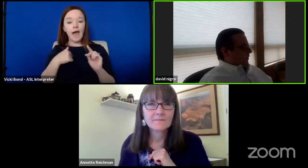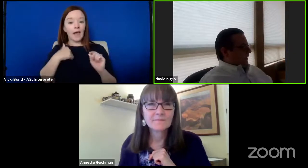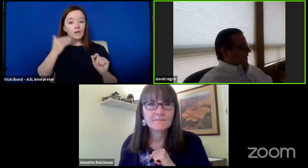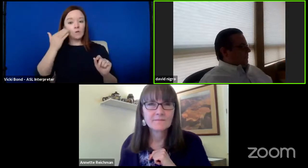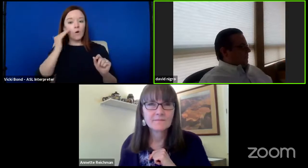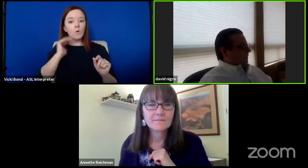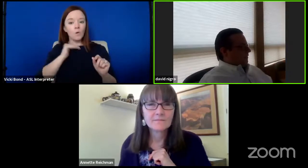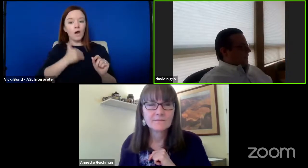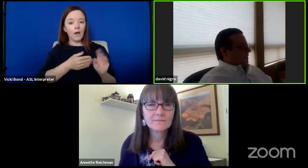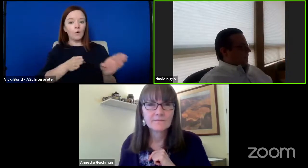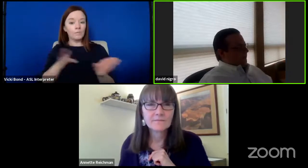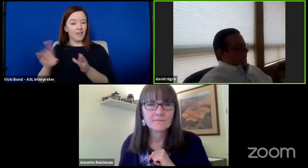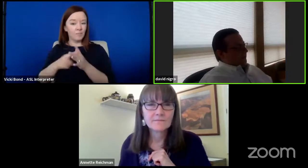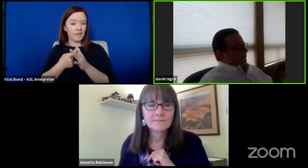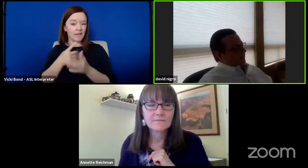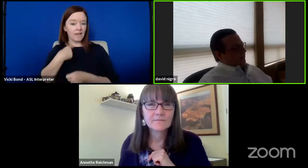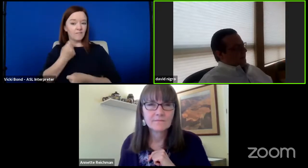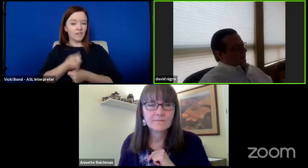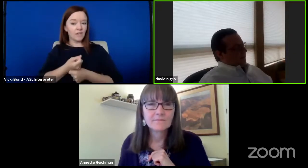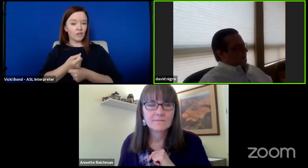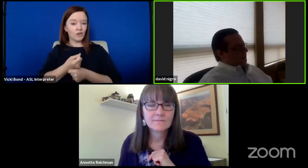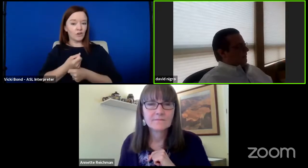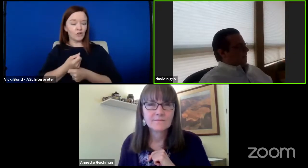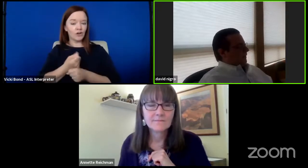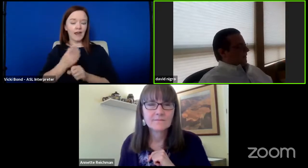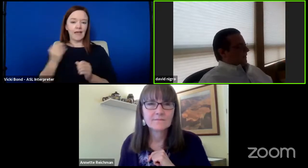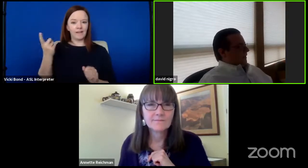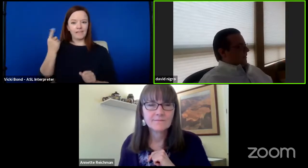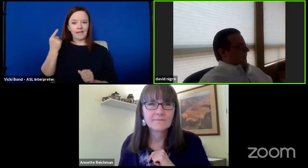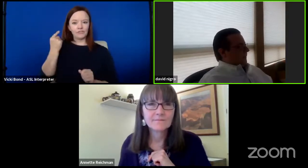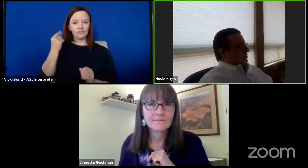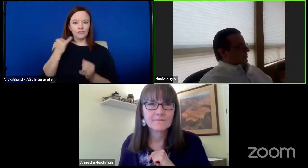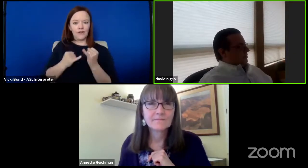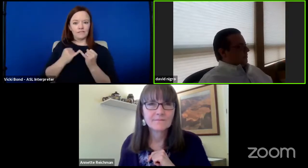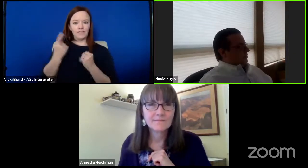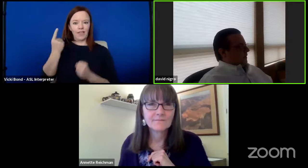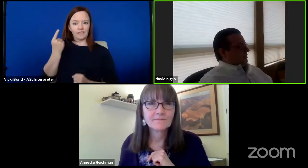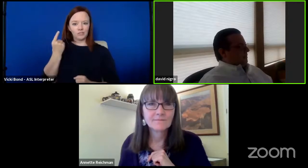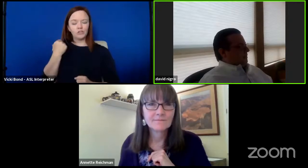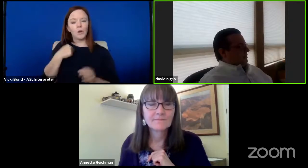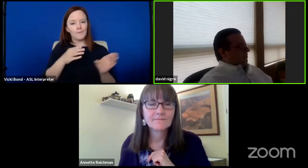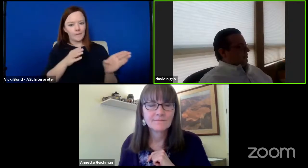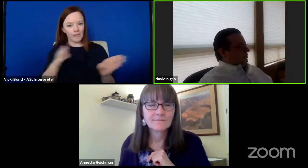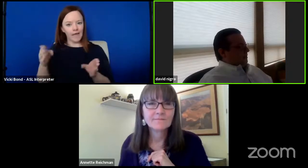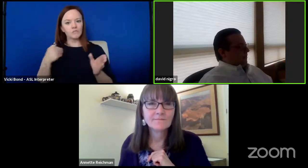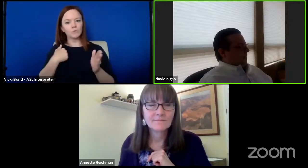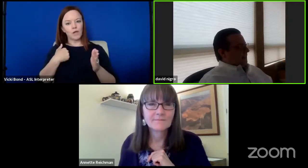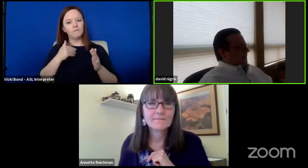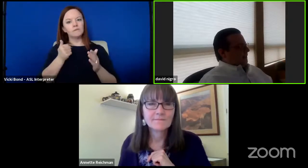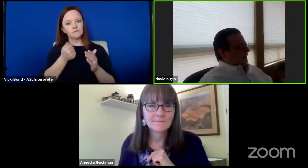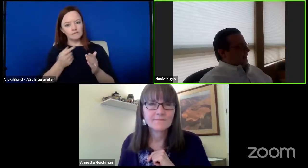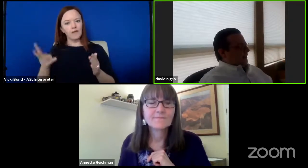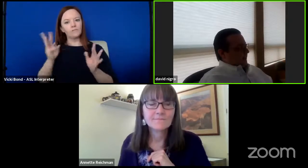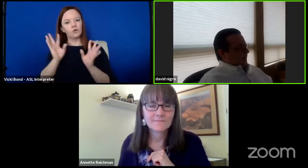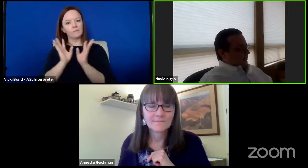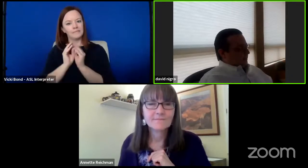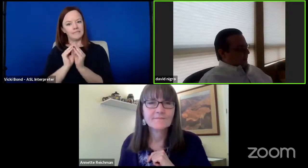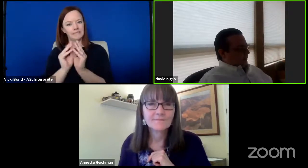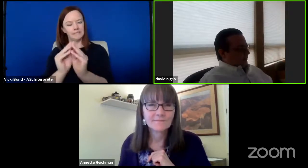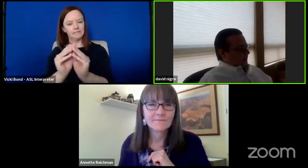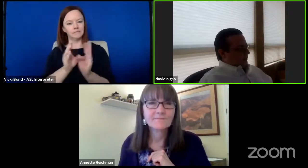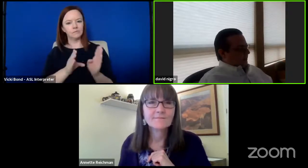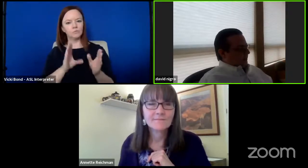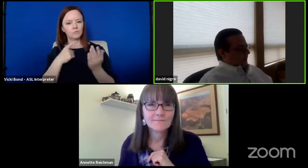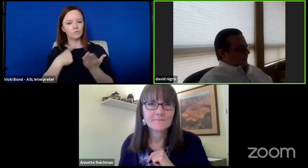our plan at the beginning of the year and even at the end of last year was to have a series of strategic planning meetings to talk